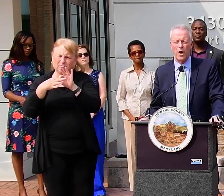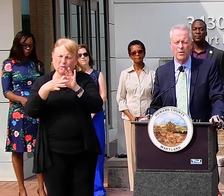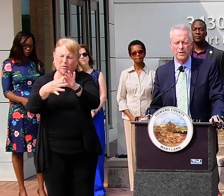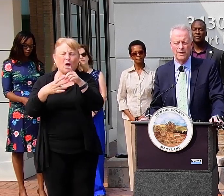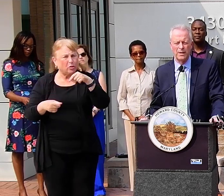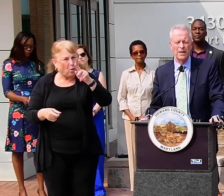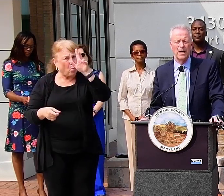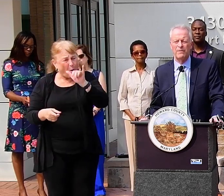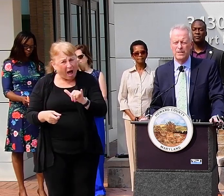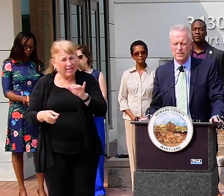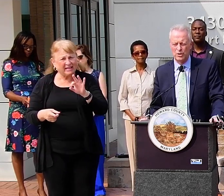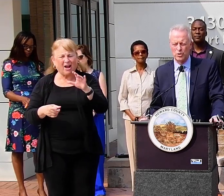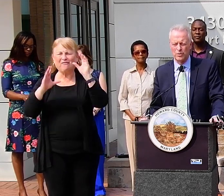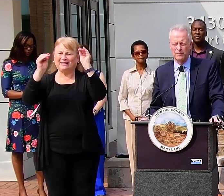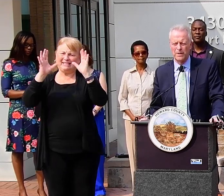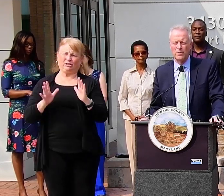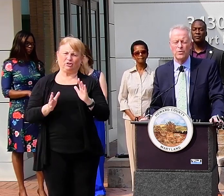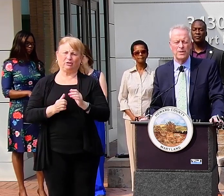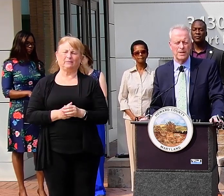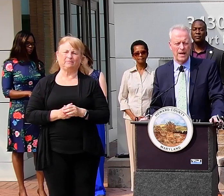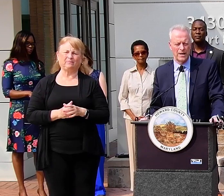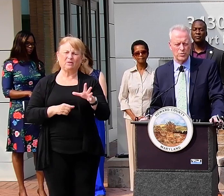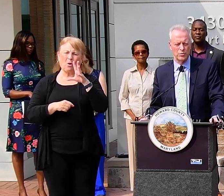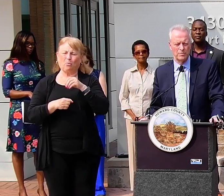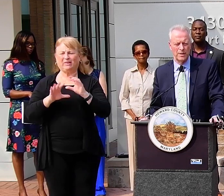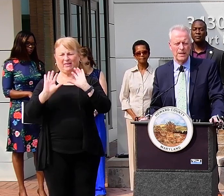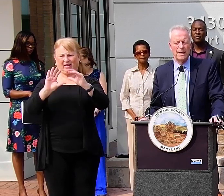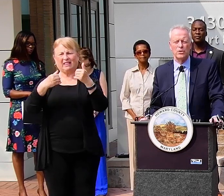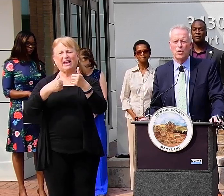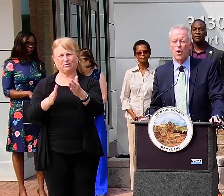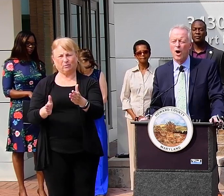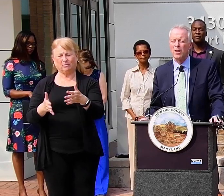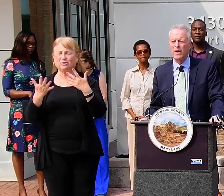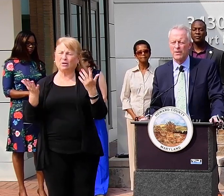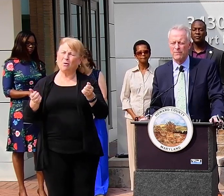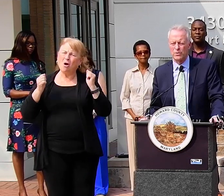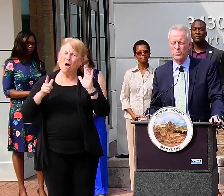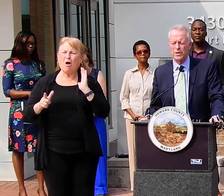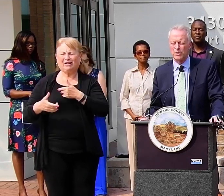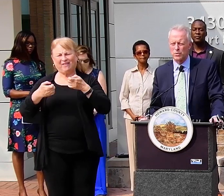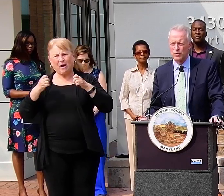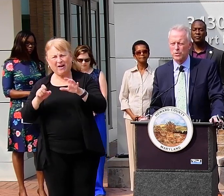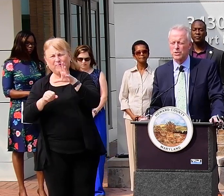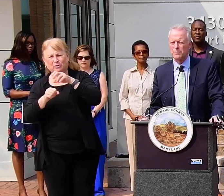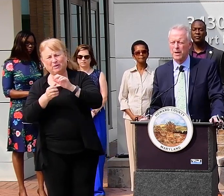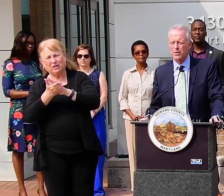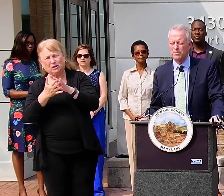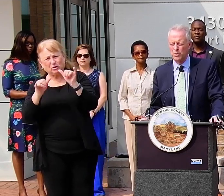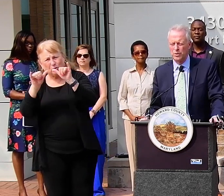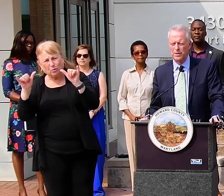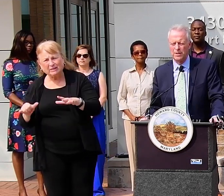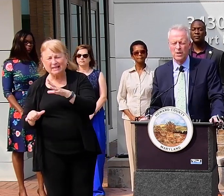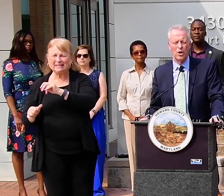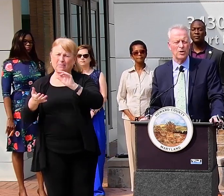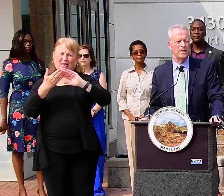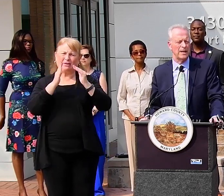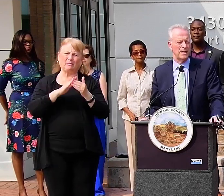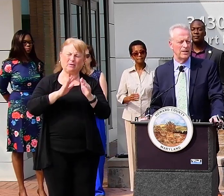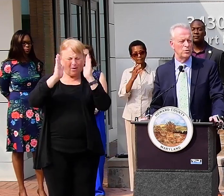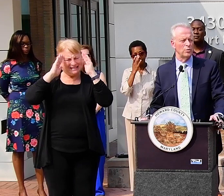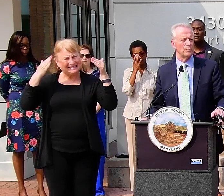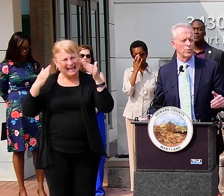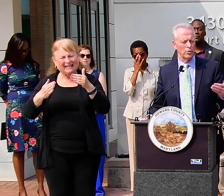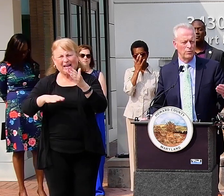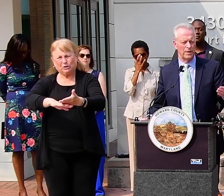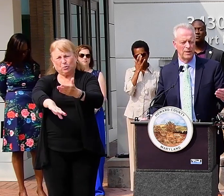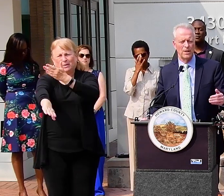the quality of a teacher within the classroom. And so all of our efforts within our school system and our community are